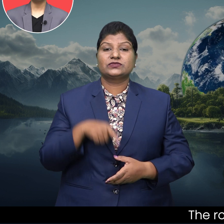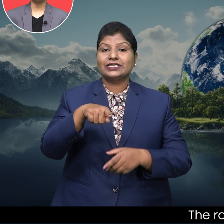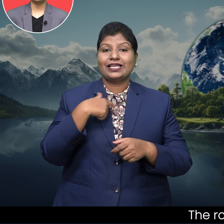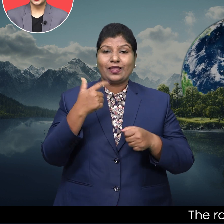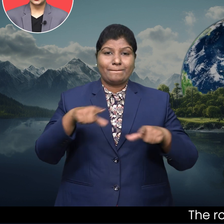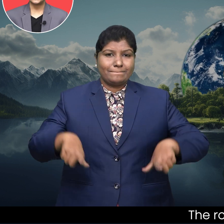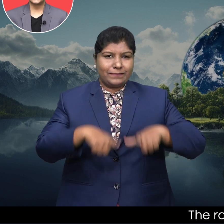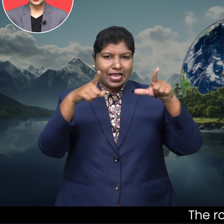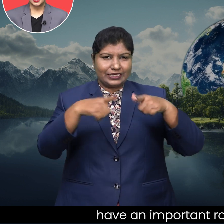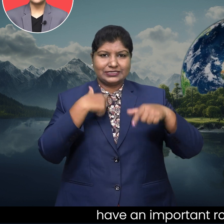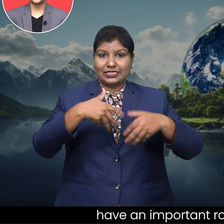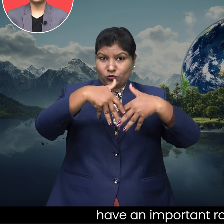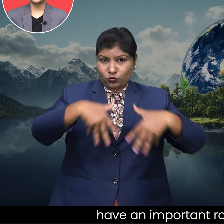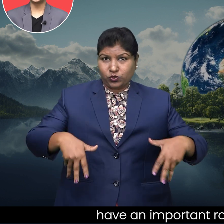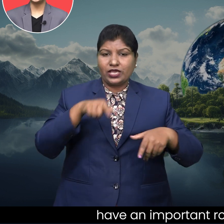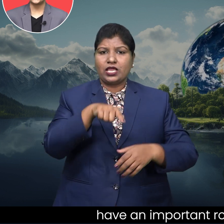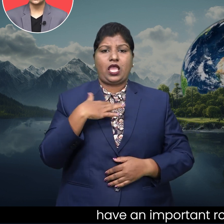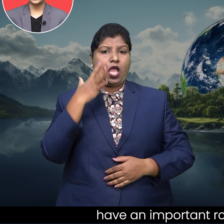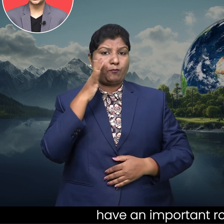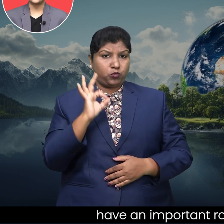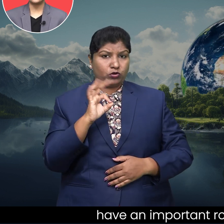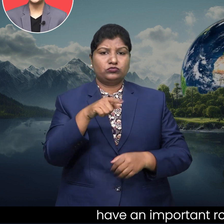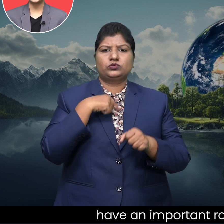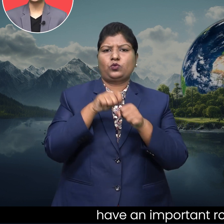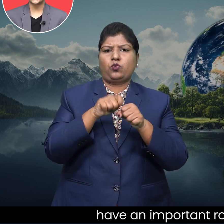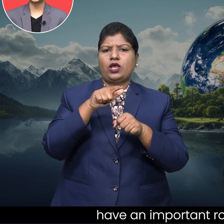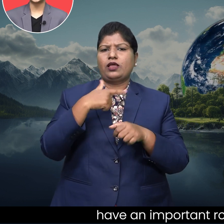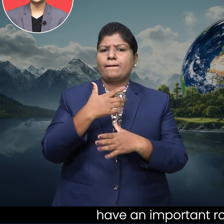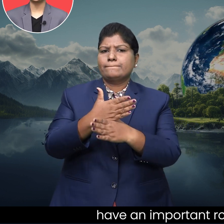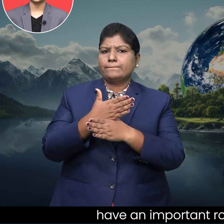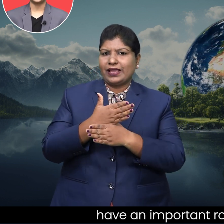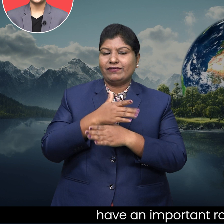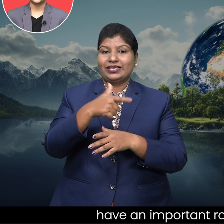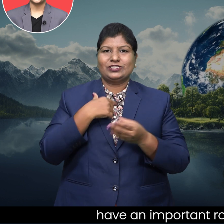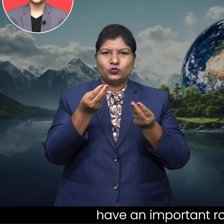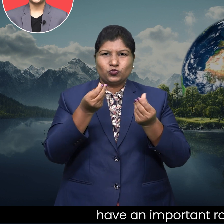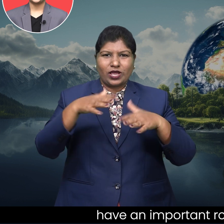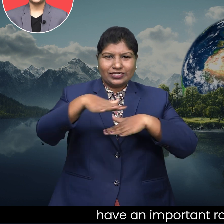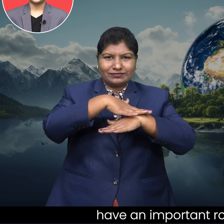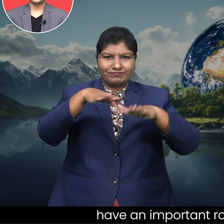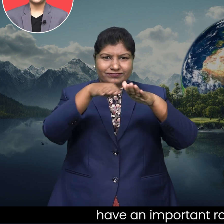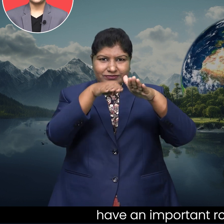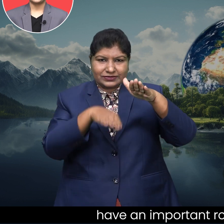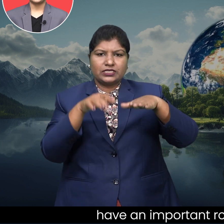The roots of plants have an important role in preventing soil erosion.